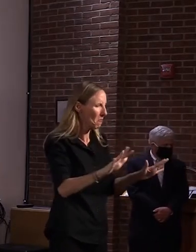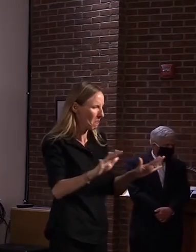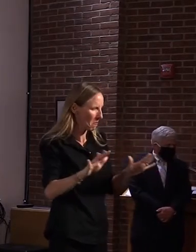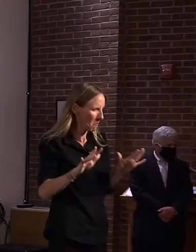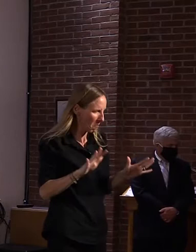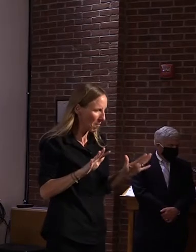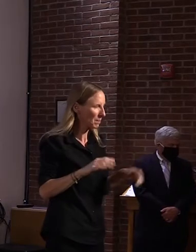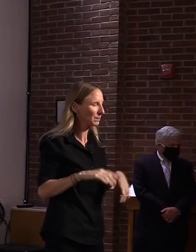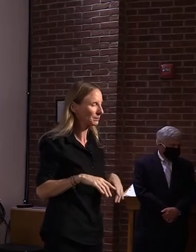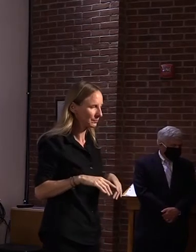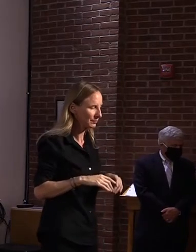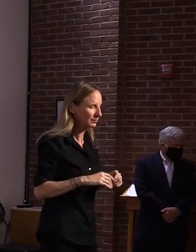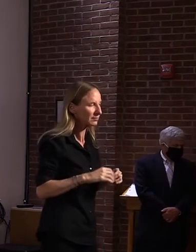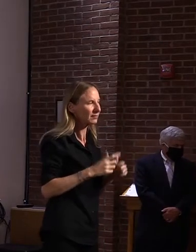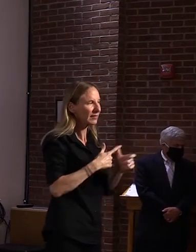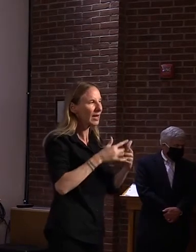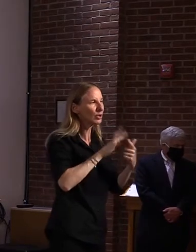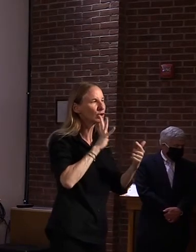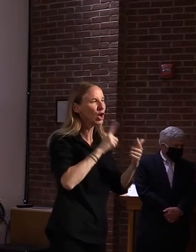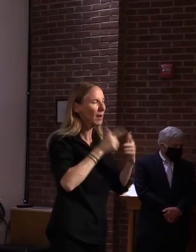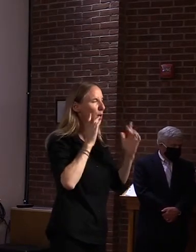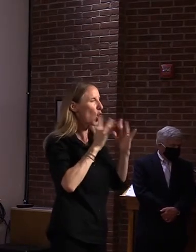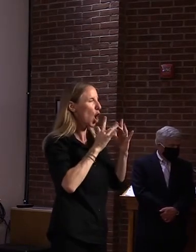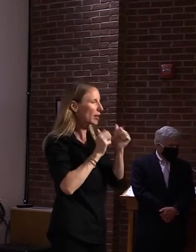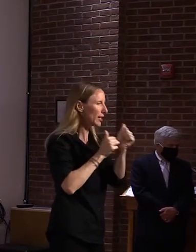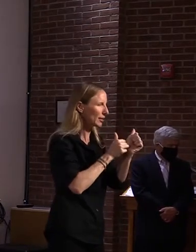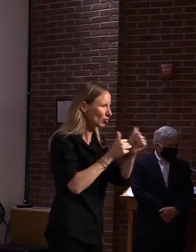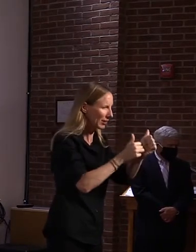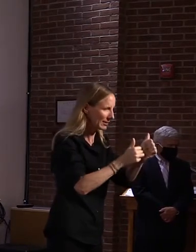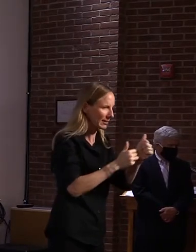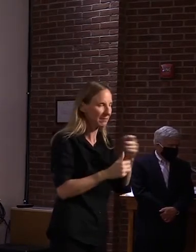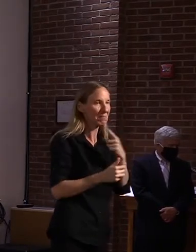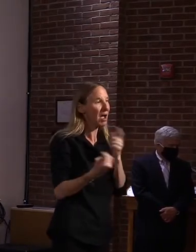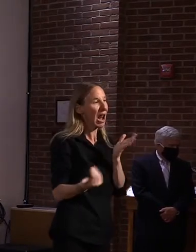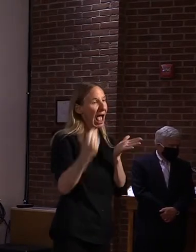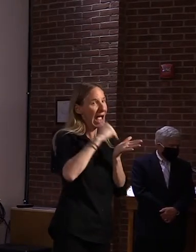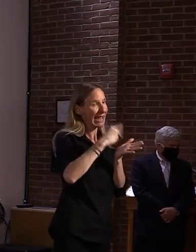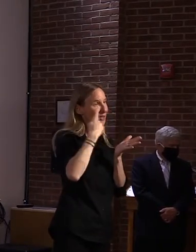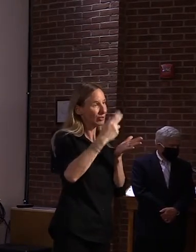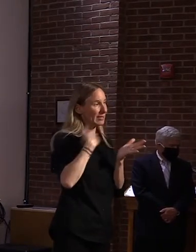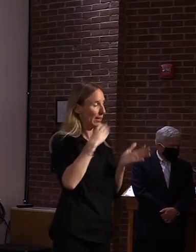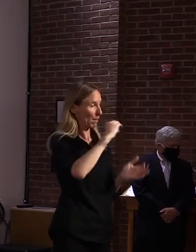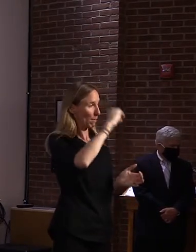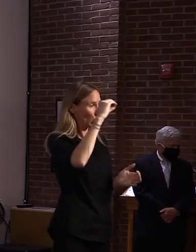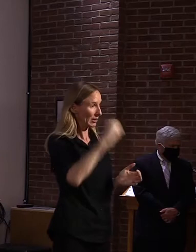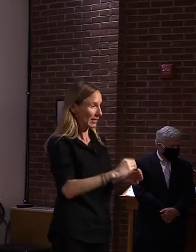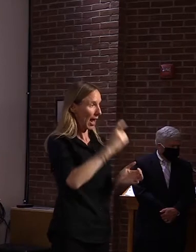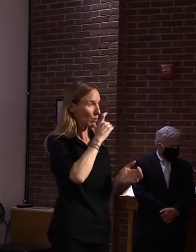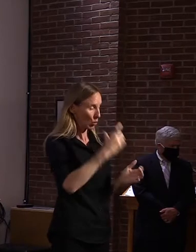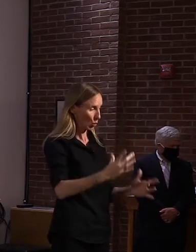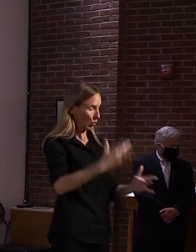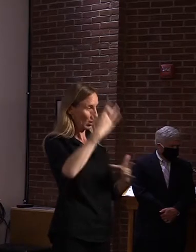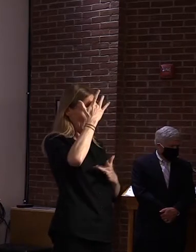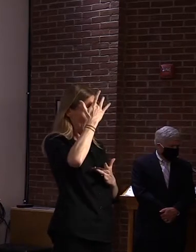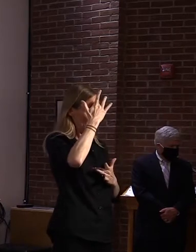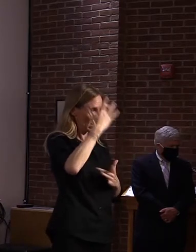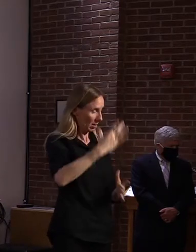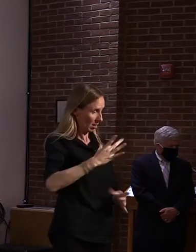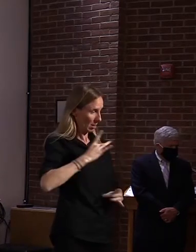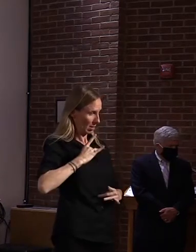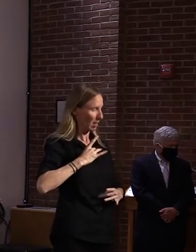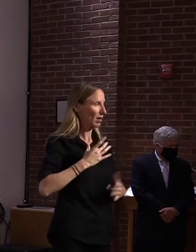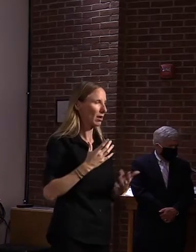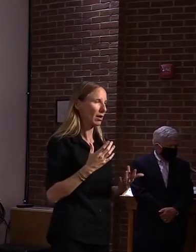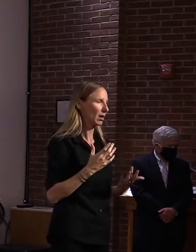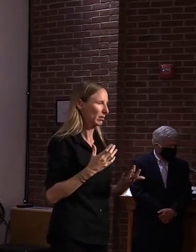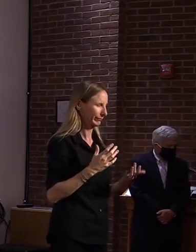two slides before I do that. You can again see that our percent positivity rate is in the very